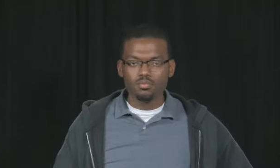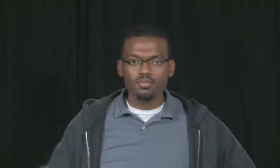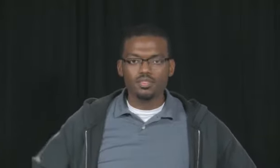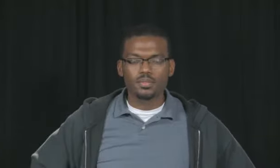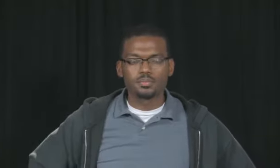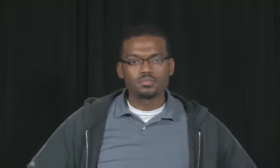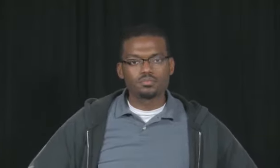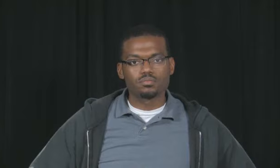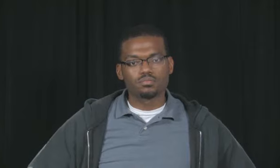So instead of the